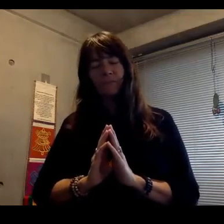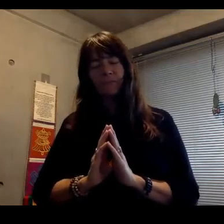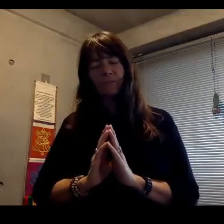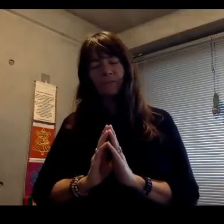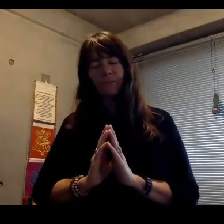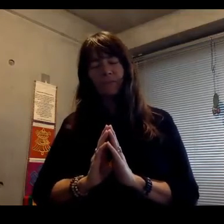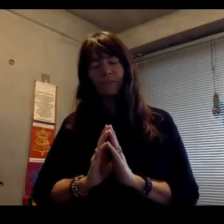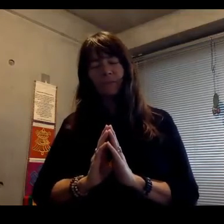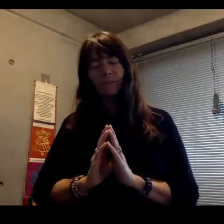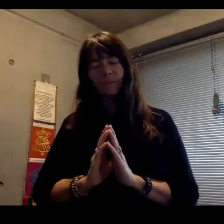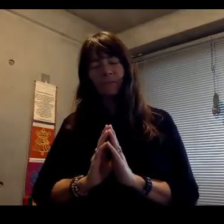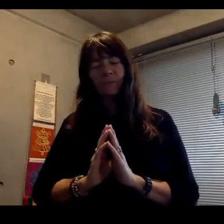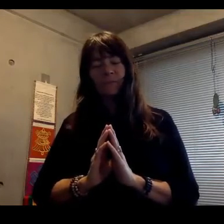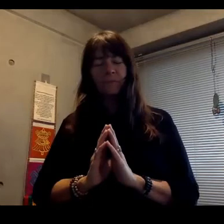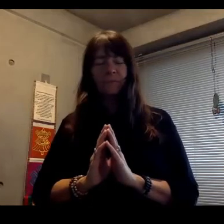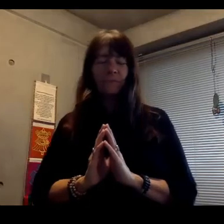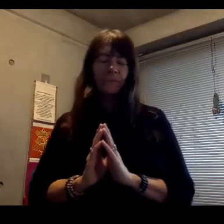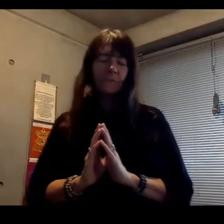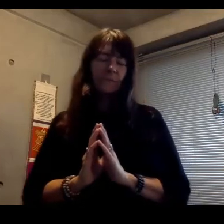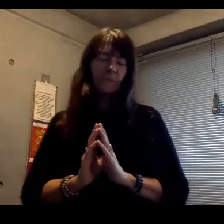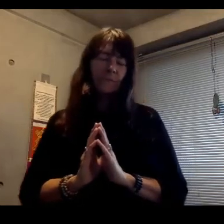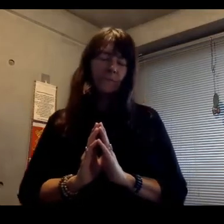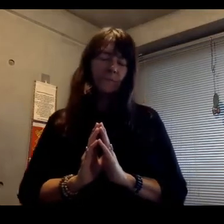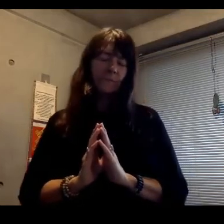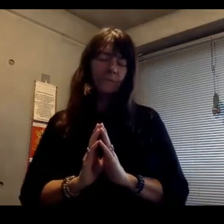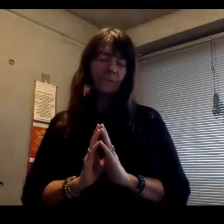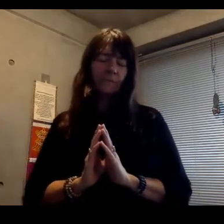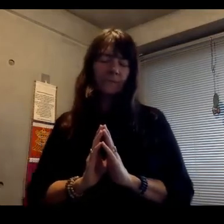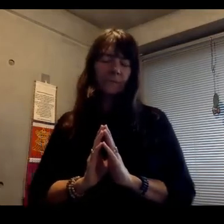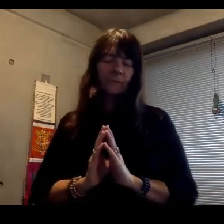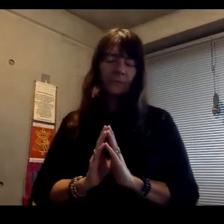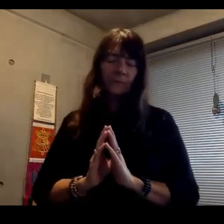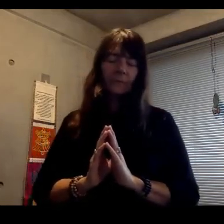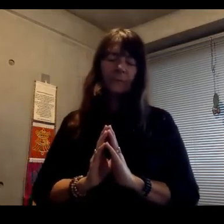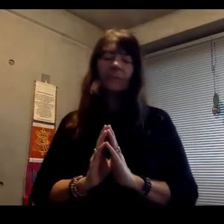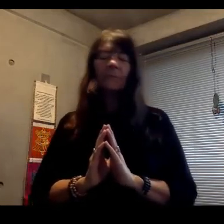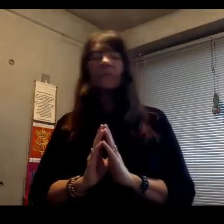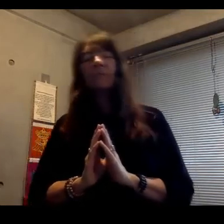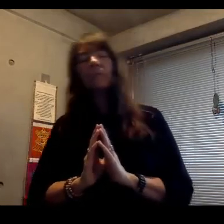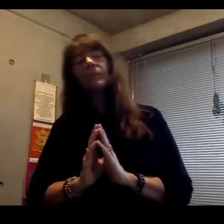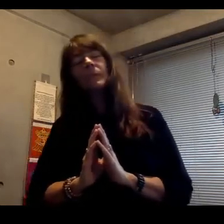So when I was listening to the